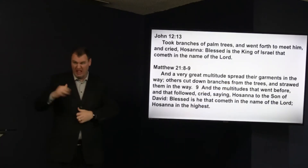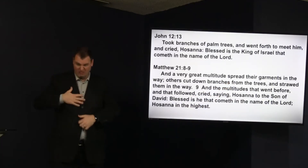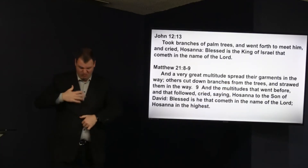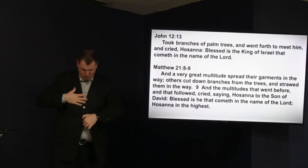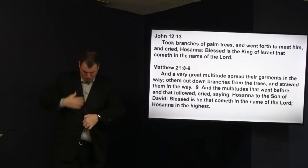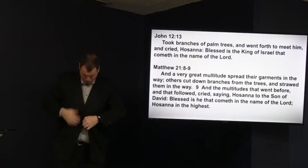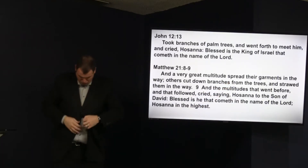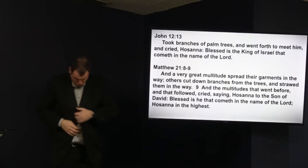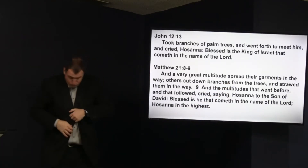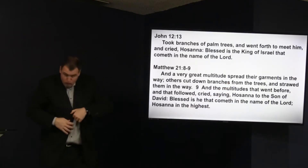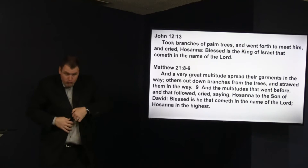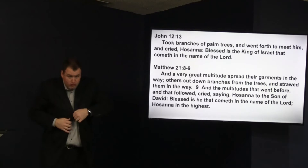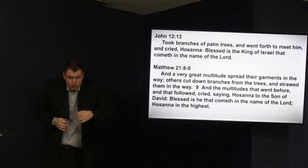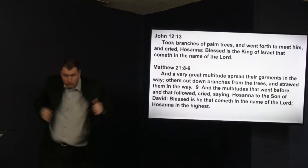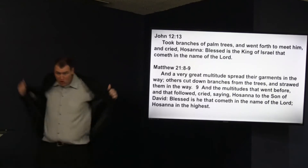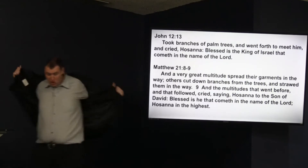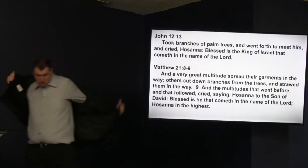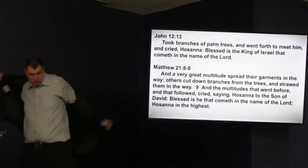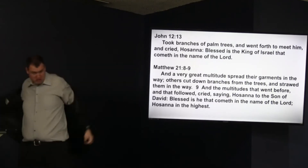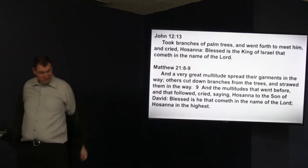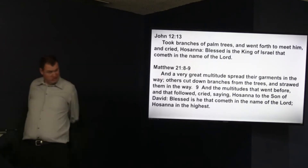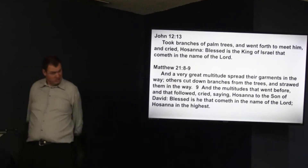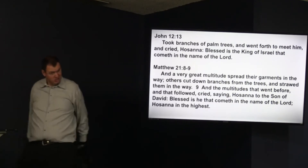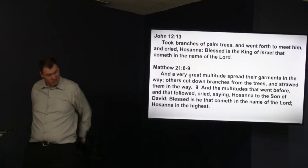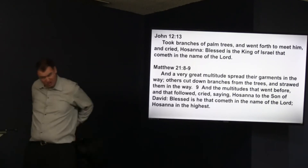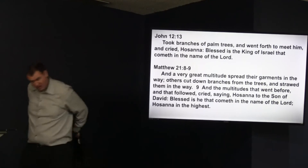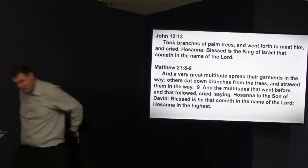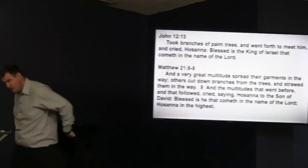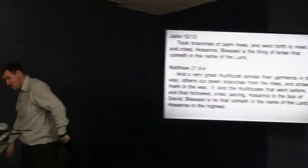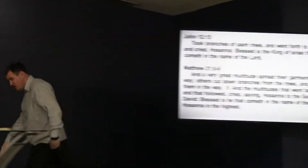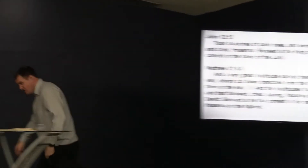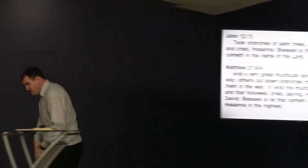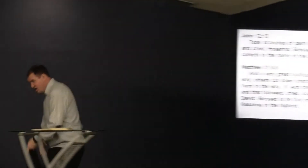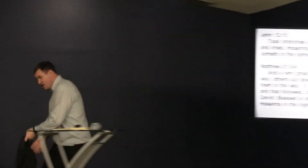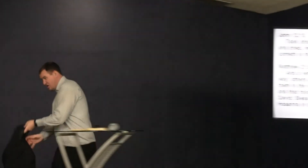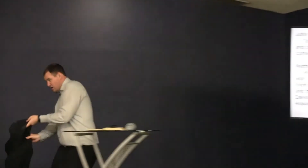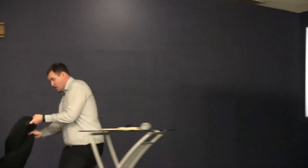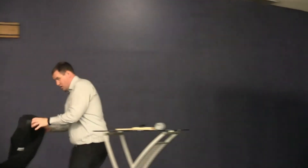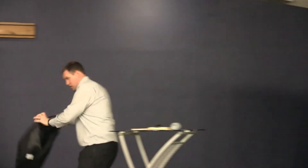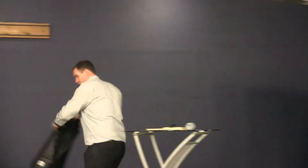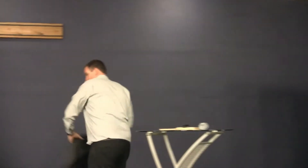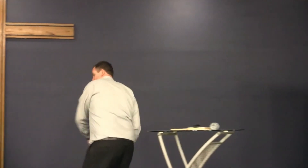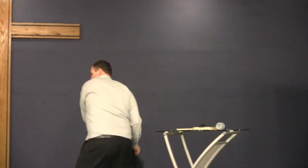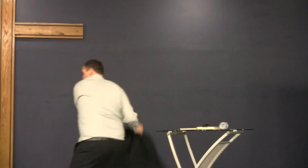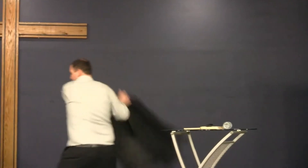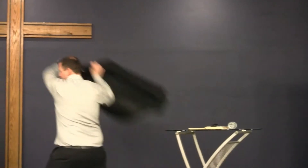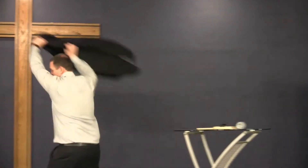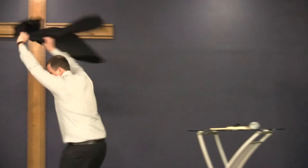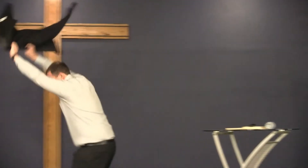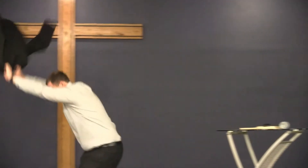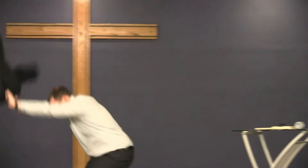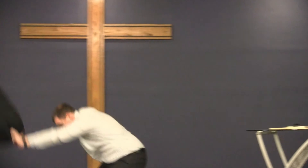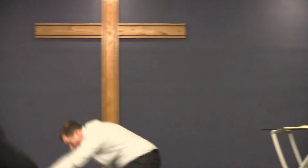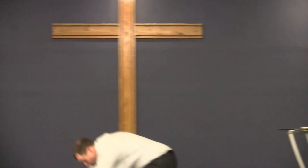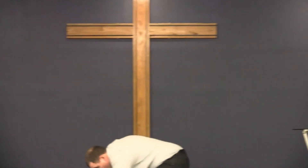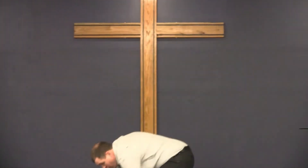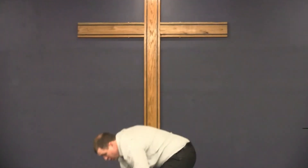Talking about like outside coats, like your coats. Like saying like my coat, I take it off and I spread it out